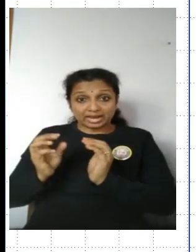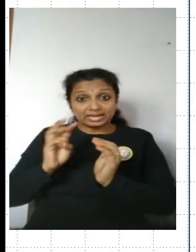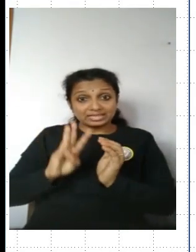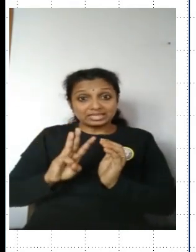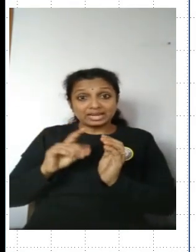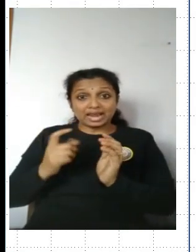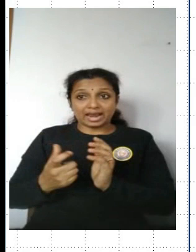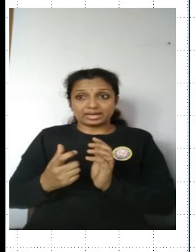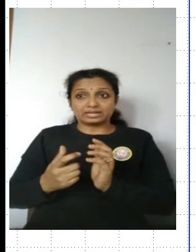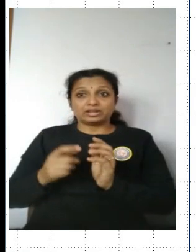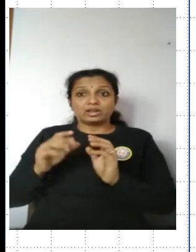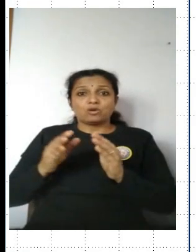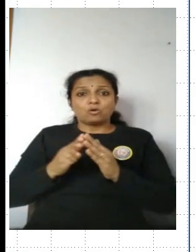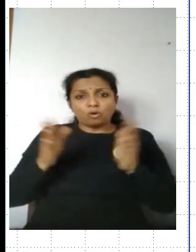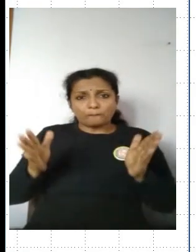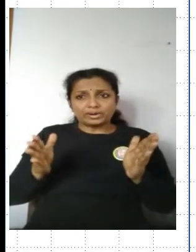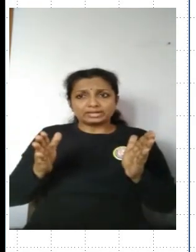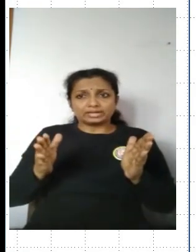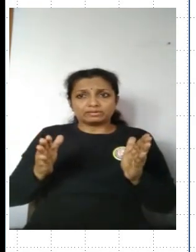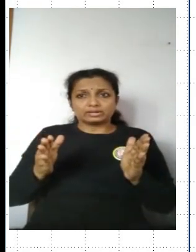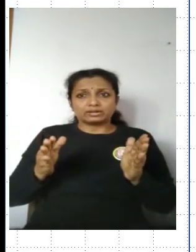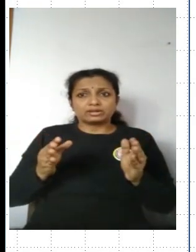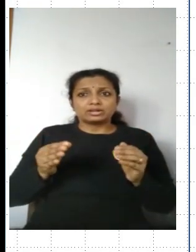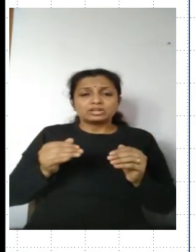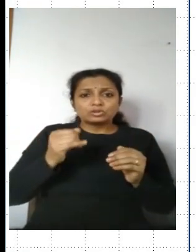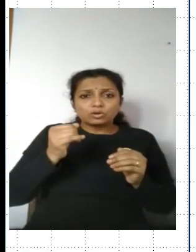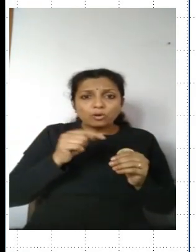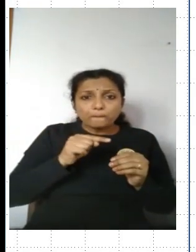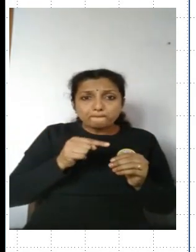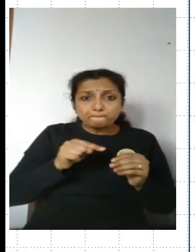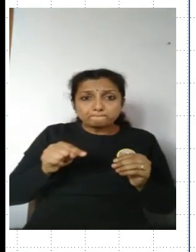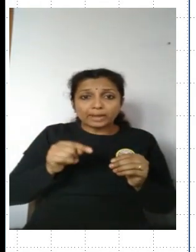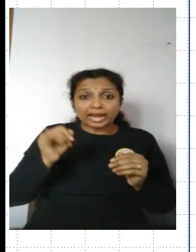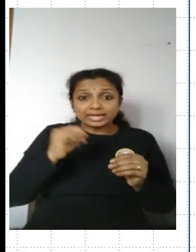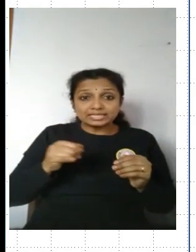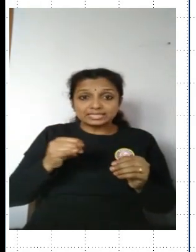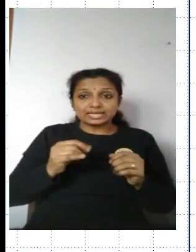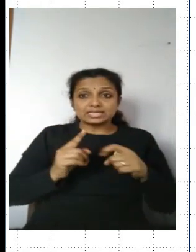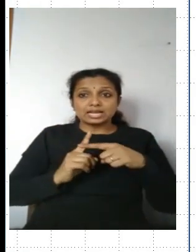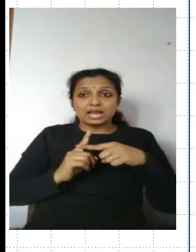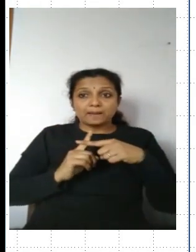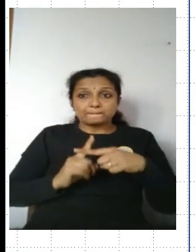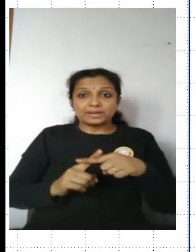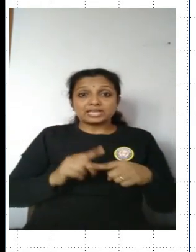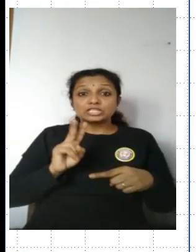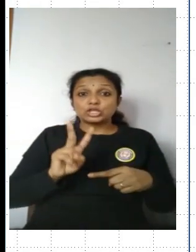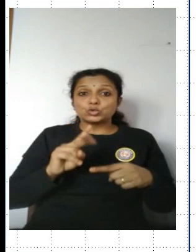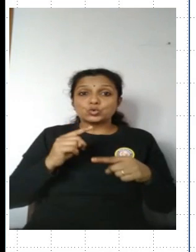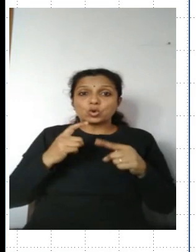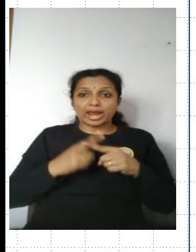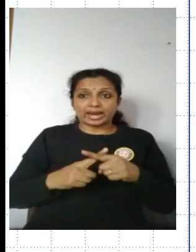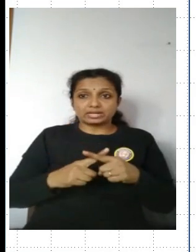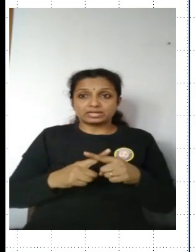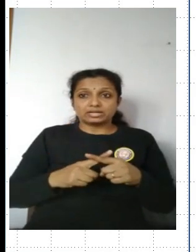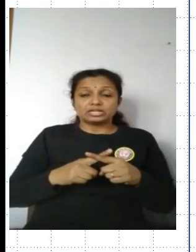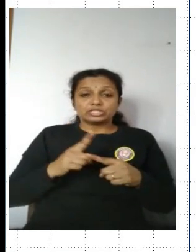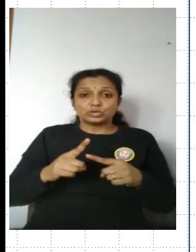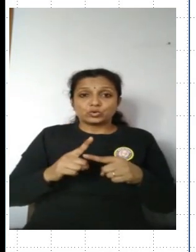into bracket 3 minus x. Open the right hand side bracket, you get minus 6 plus 2x